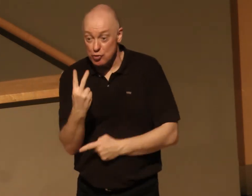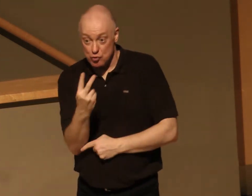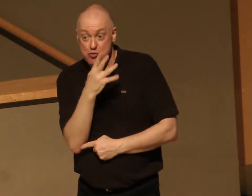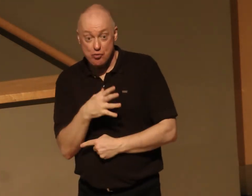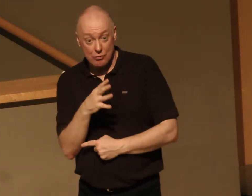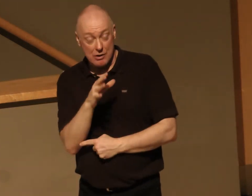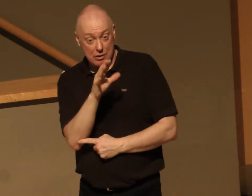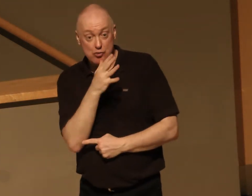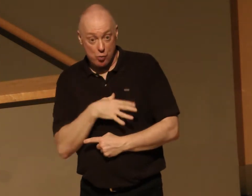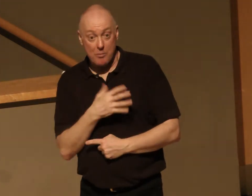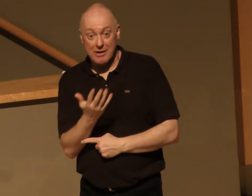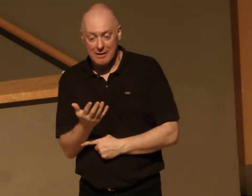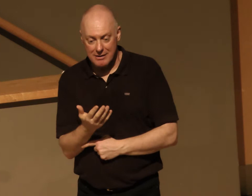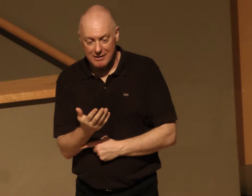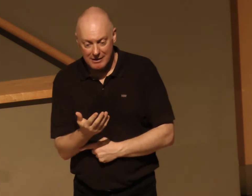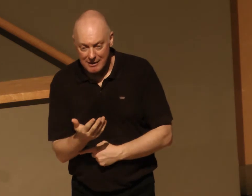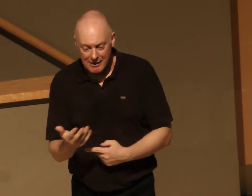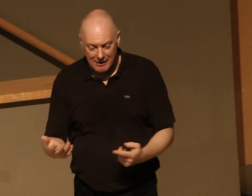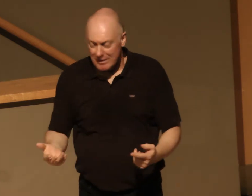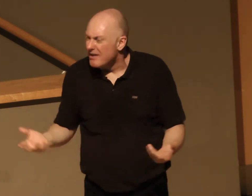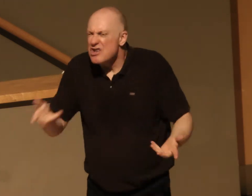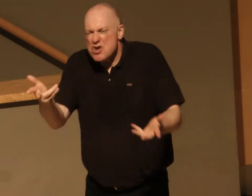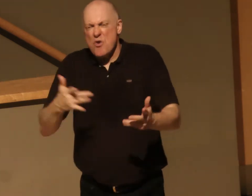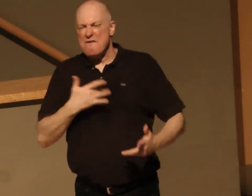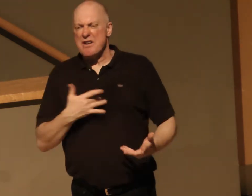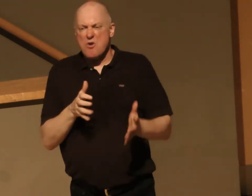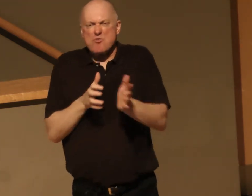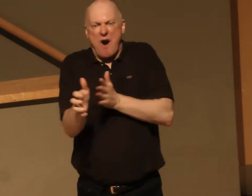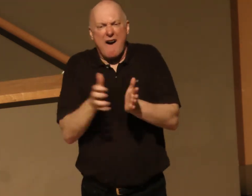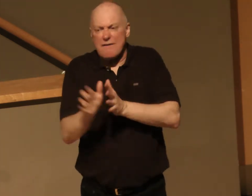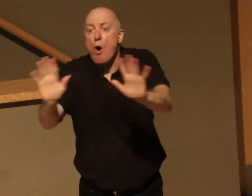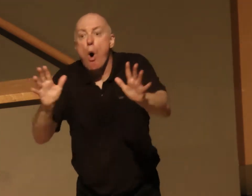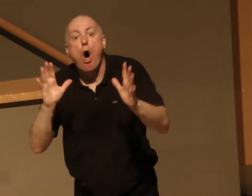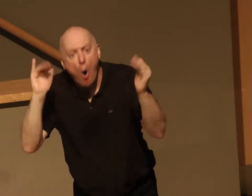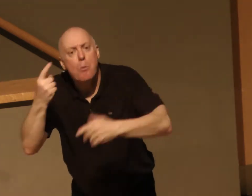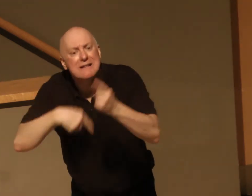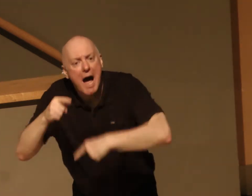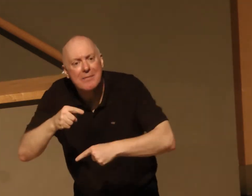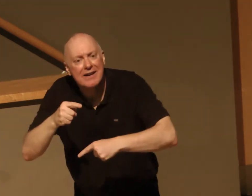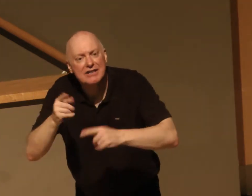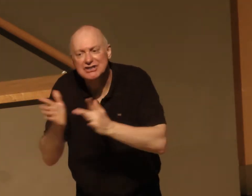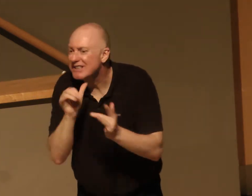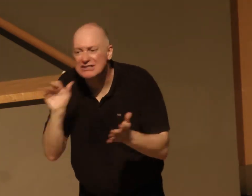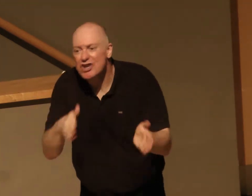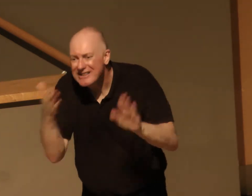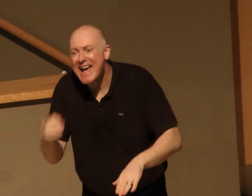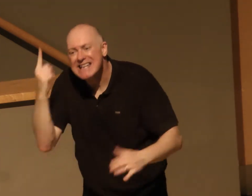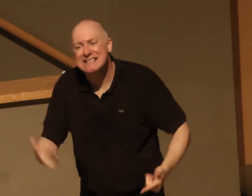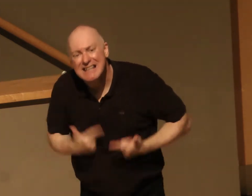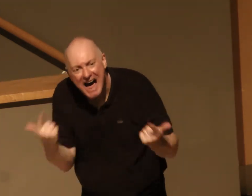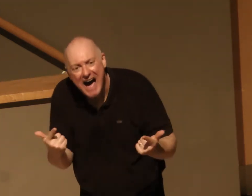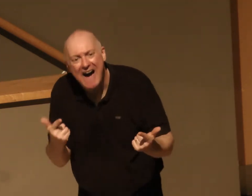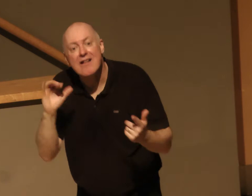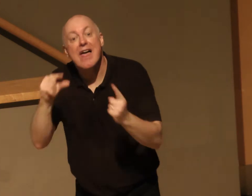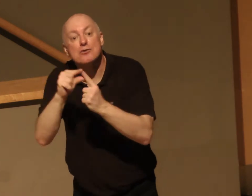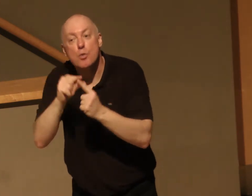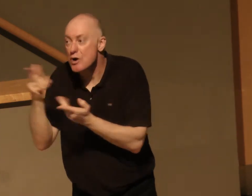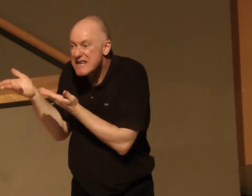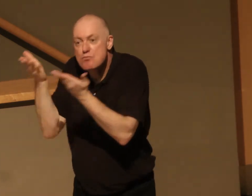you're going through here God what you think is so rough right now there's hope coming your way Jesus is not dead He's alive that's the word He brings to us so